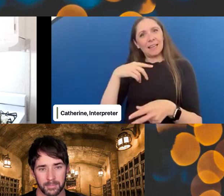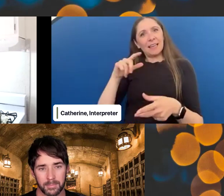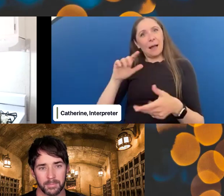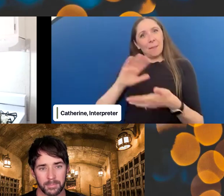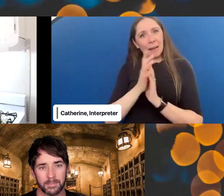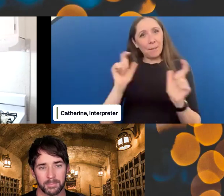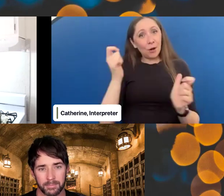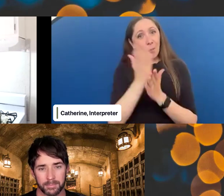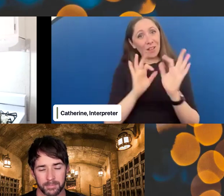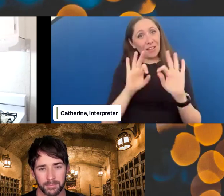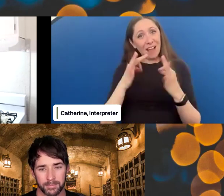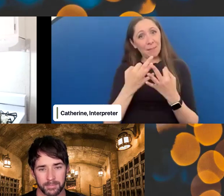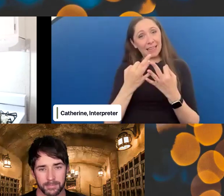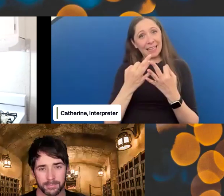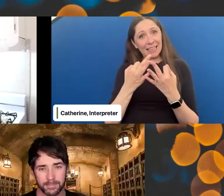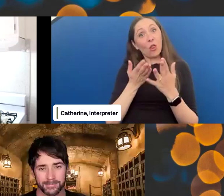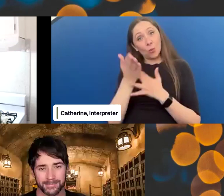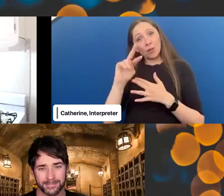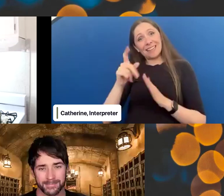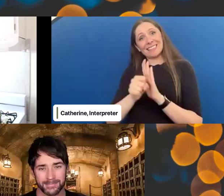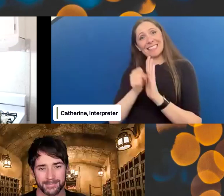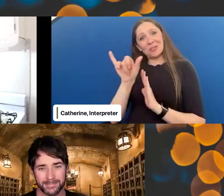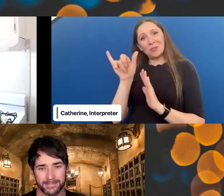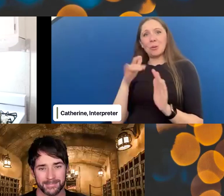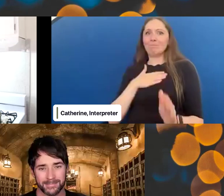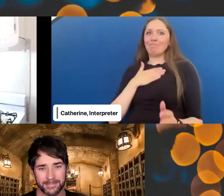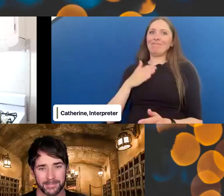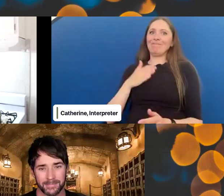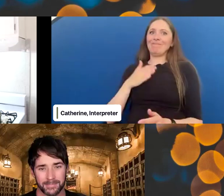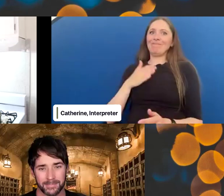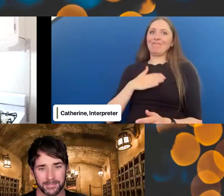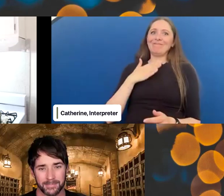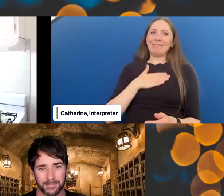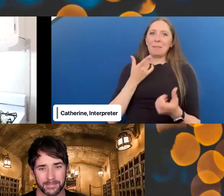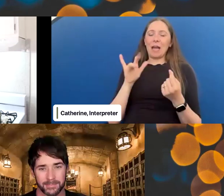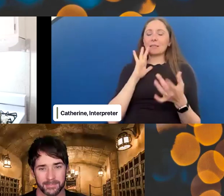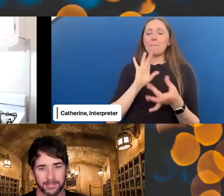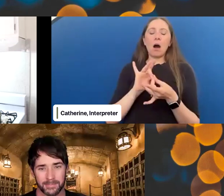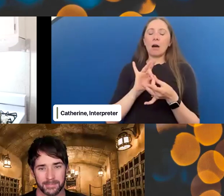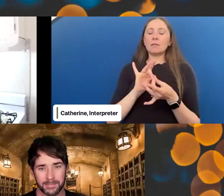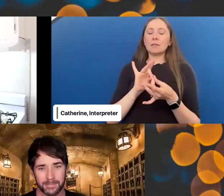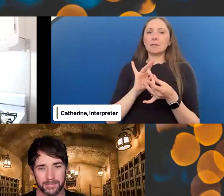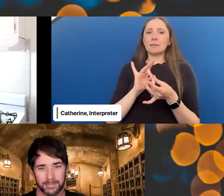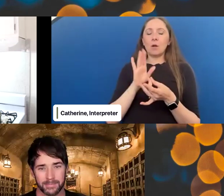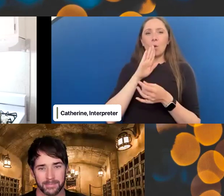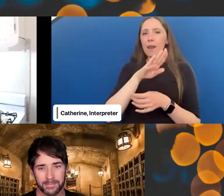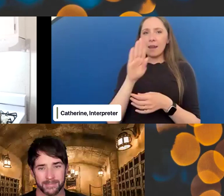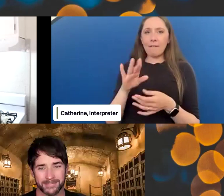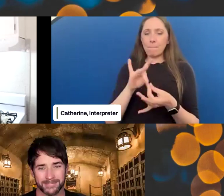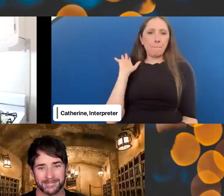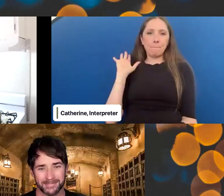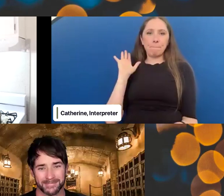this family, and then through season 2 as well. So like I said, it's just a bond we'll never break, I